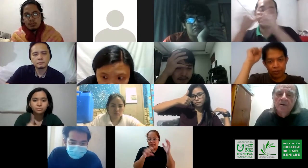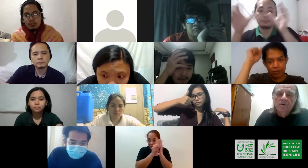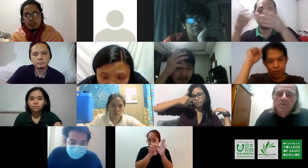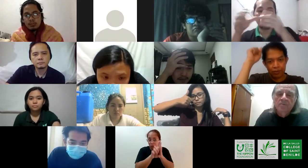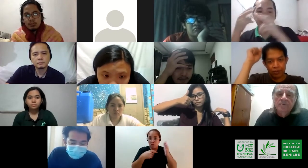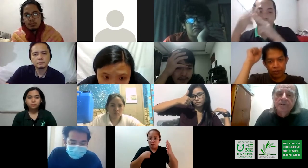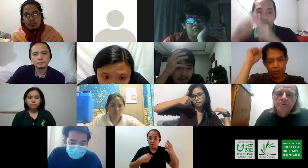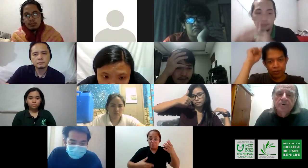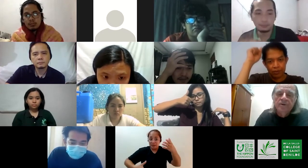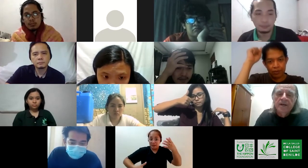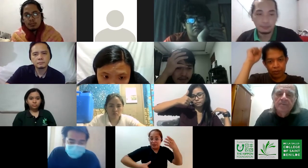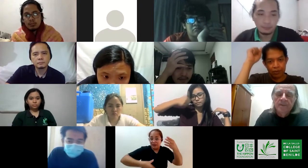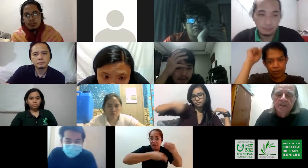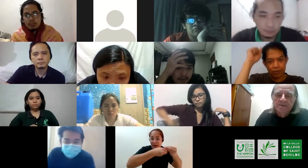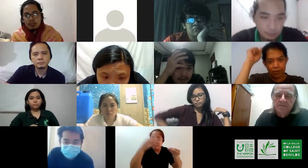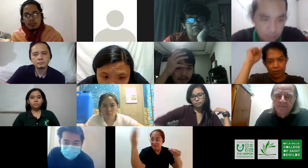will mention your name as